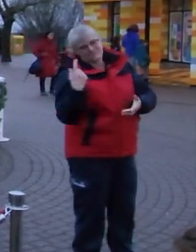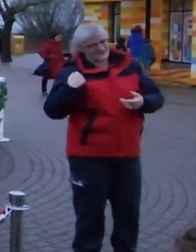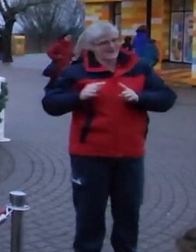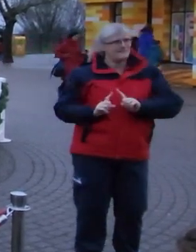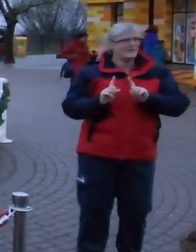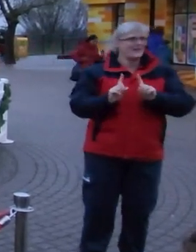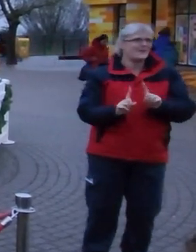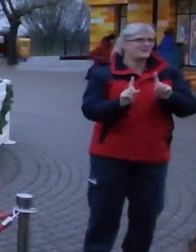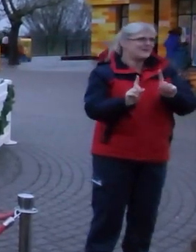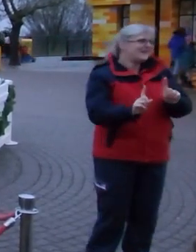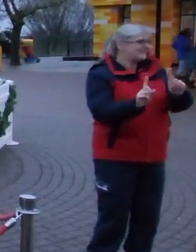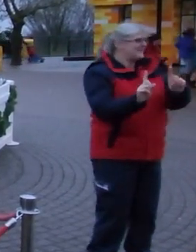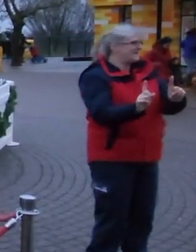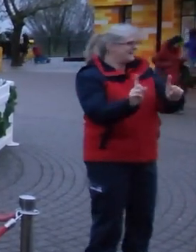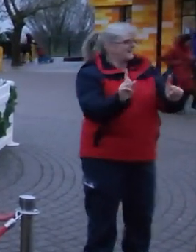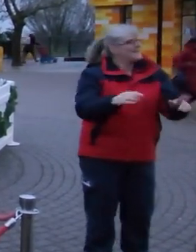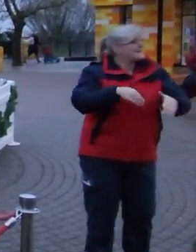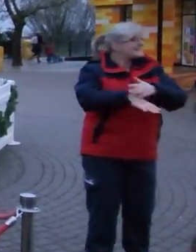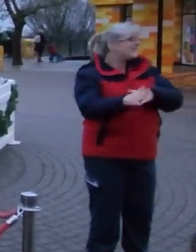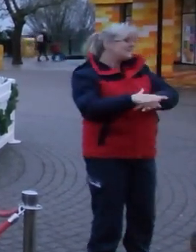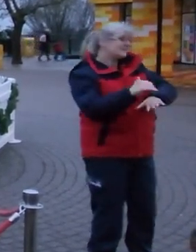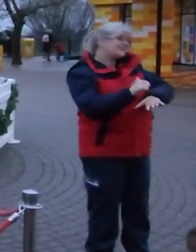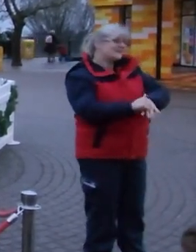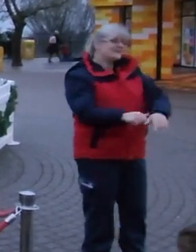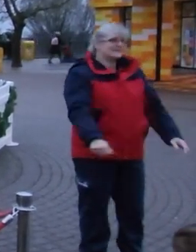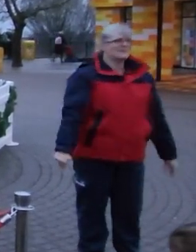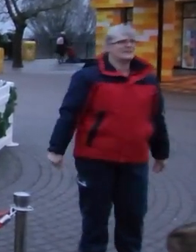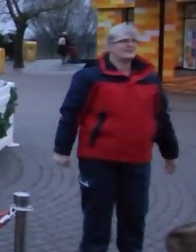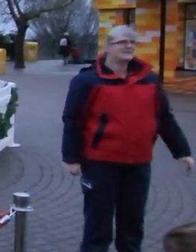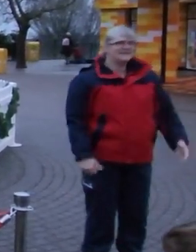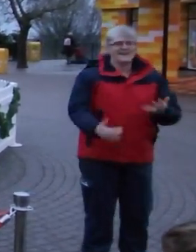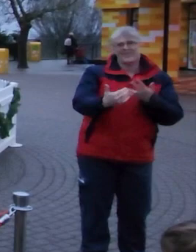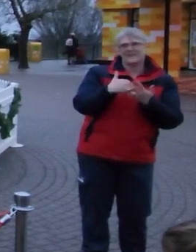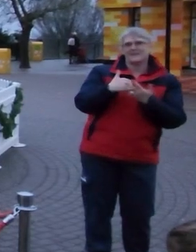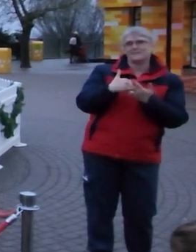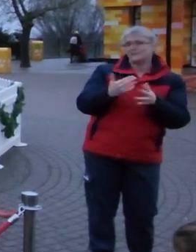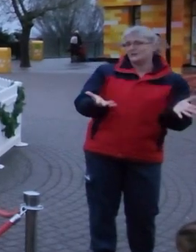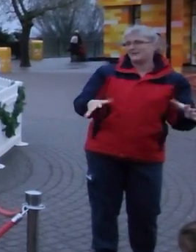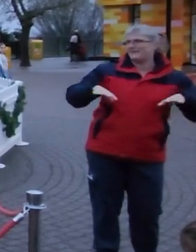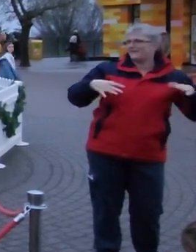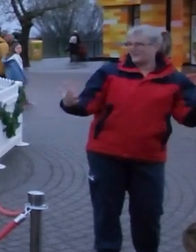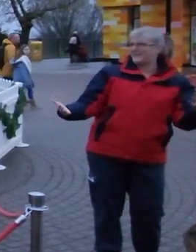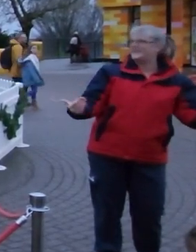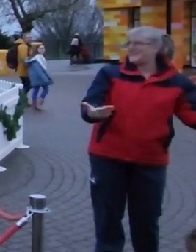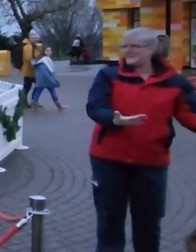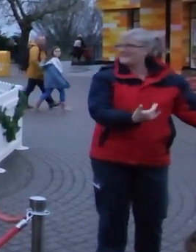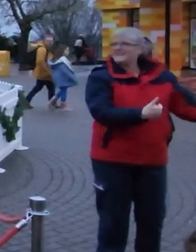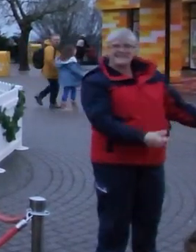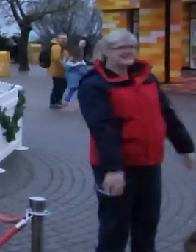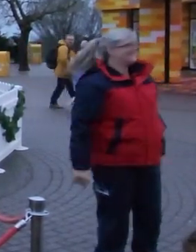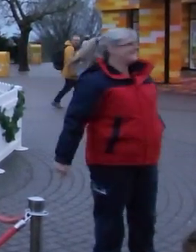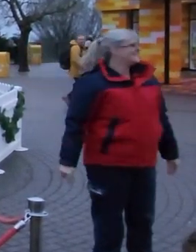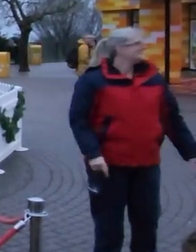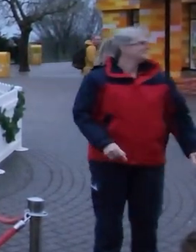and be merry Come along with me Step in to Christmas, we have missions free